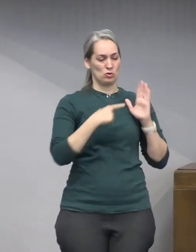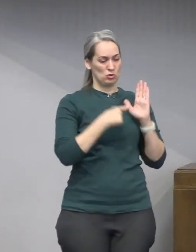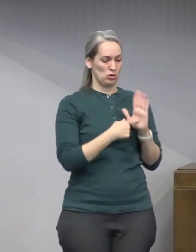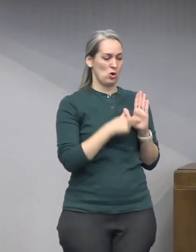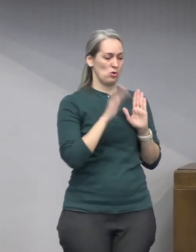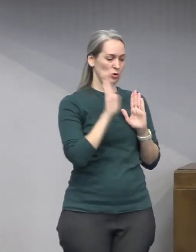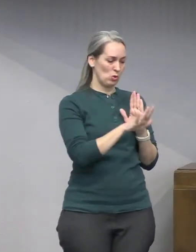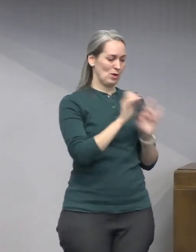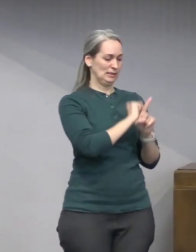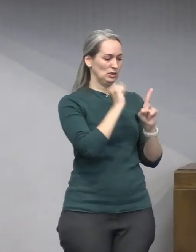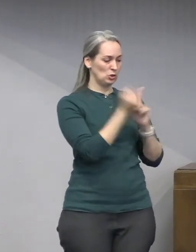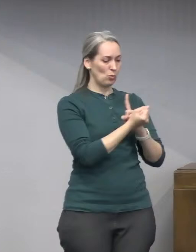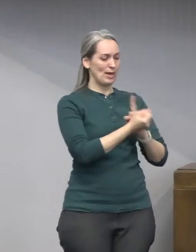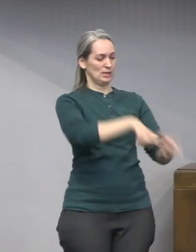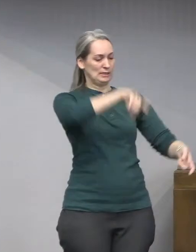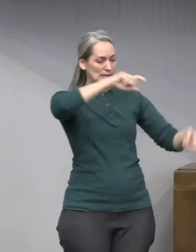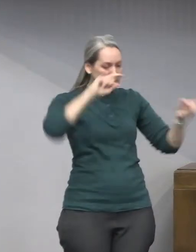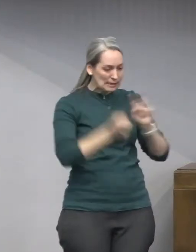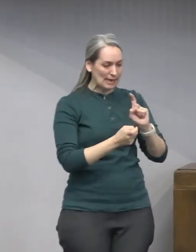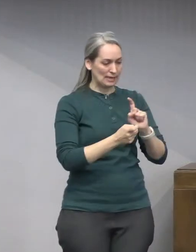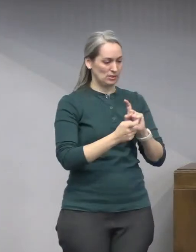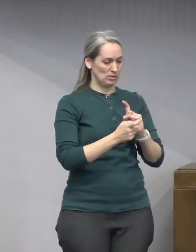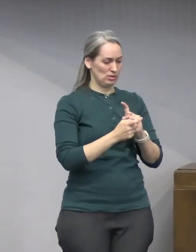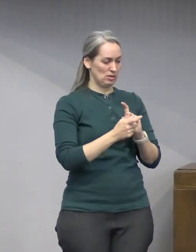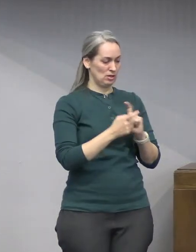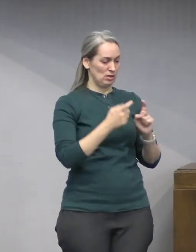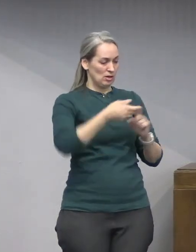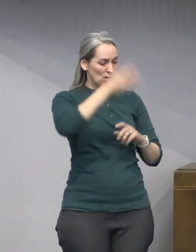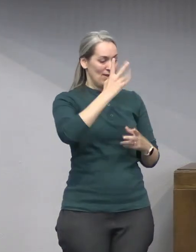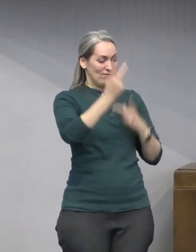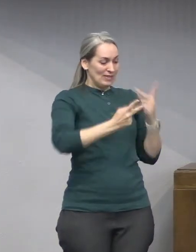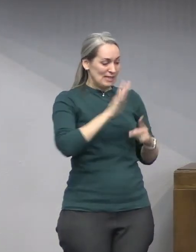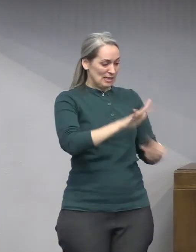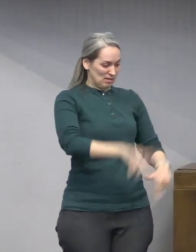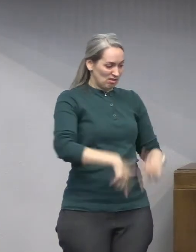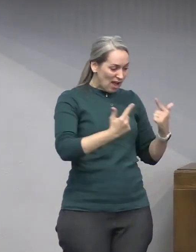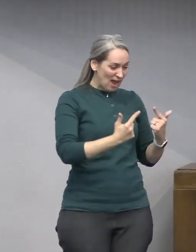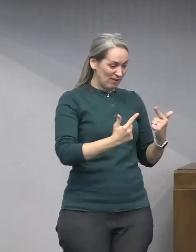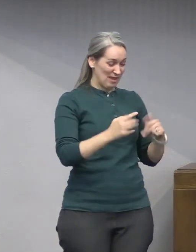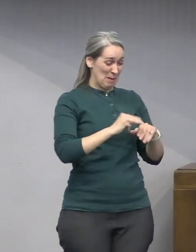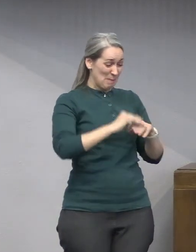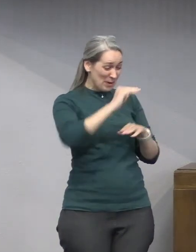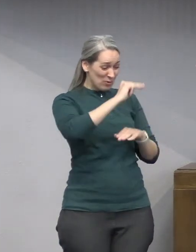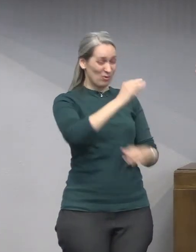man. A miracle had occurred. God had visited the life of this man in an,